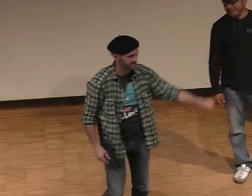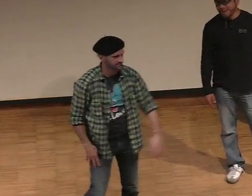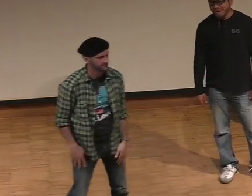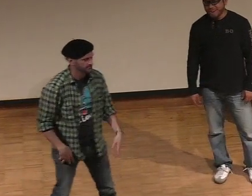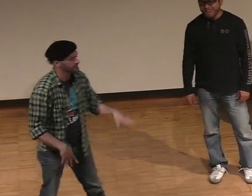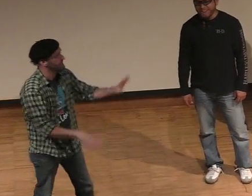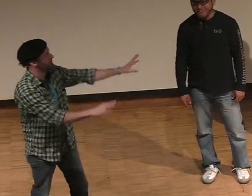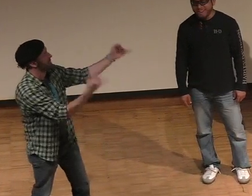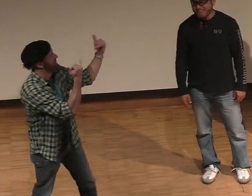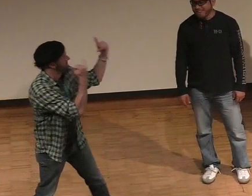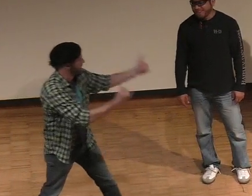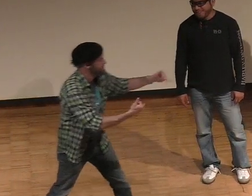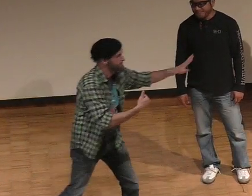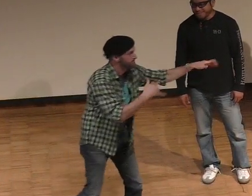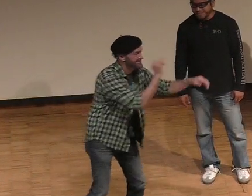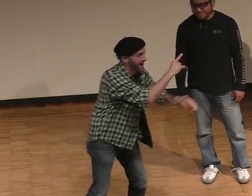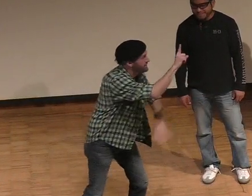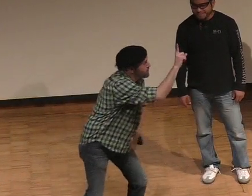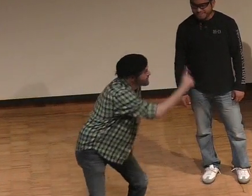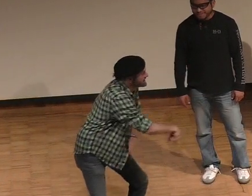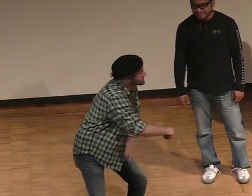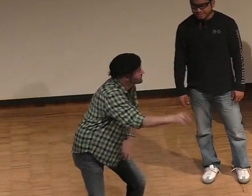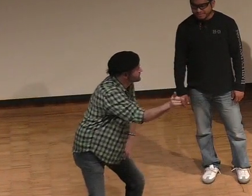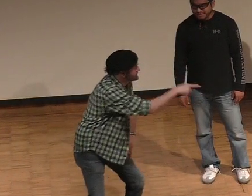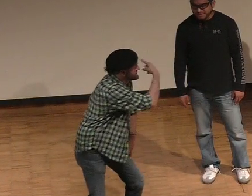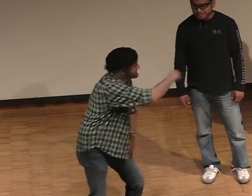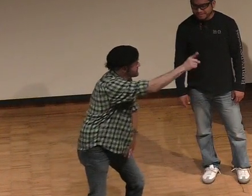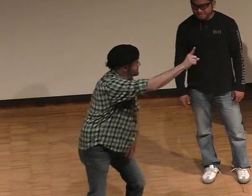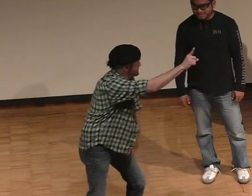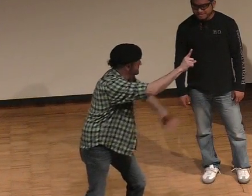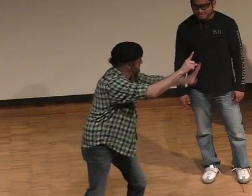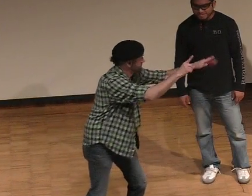So they each had their different characters. Now, with this rhythm,